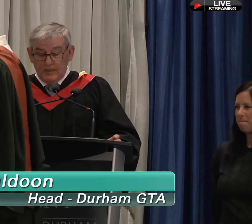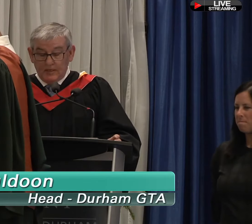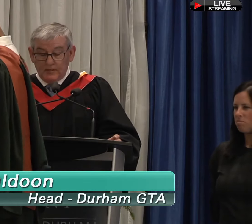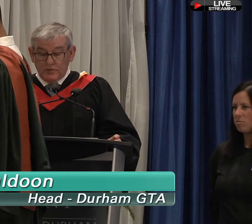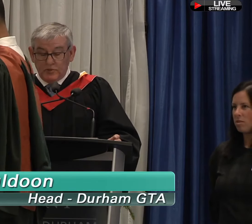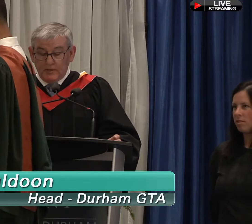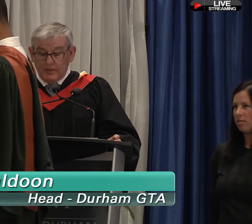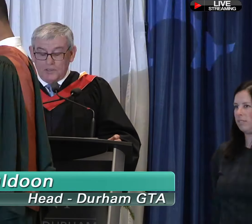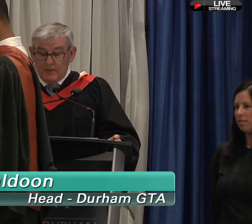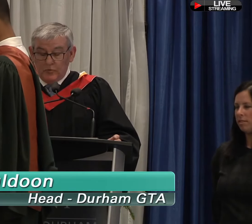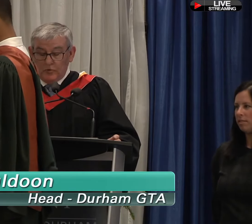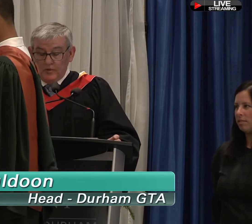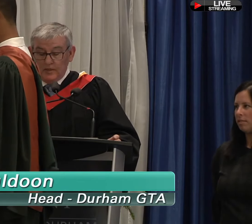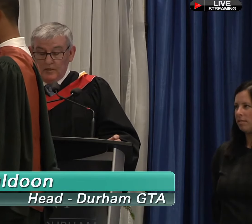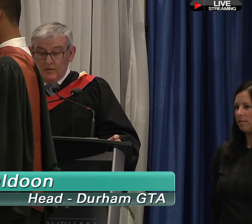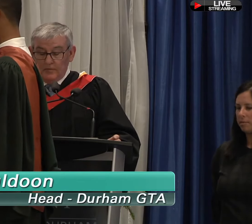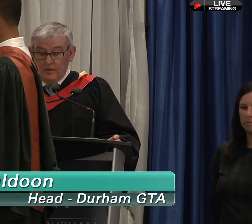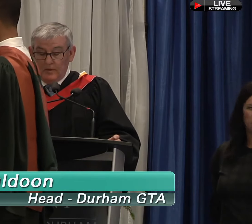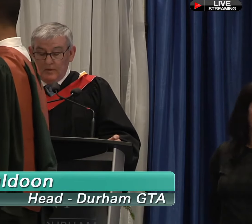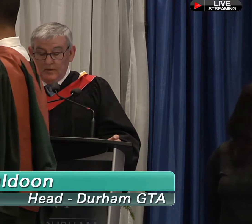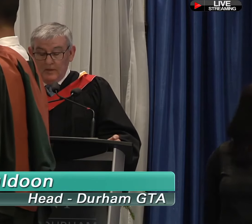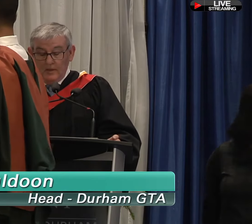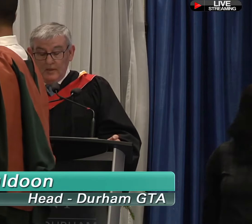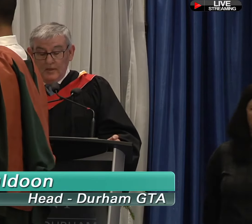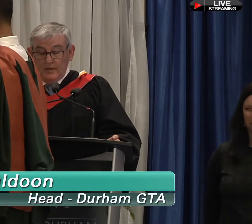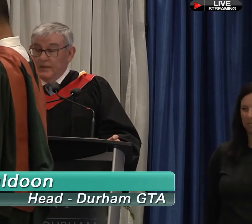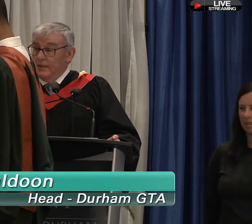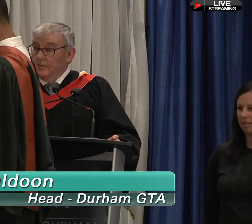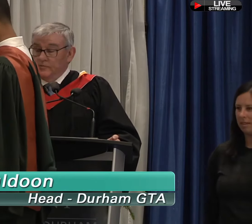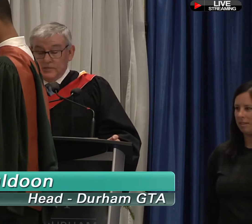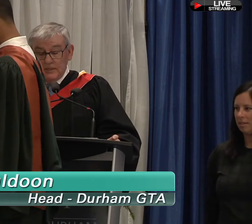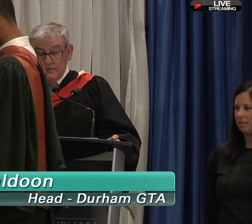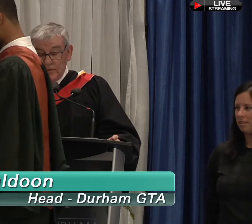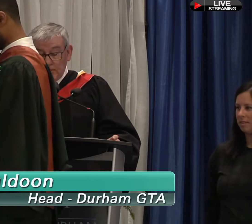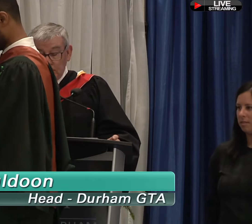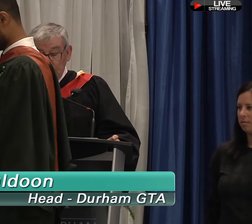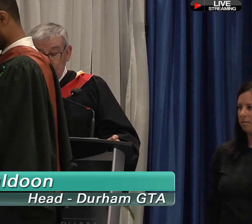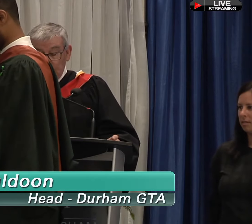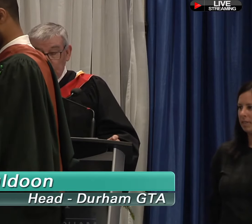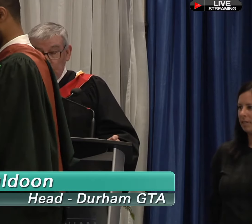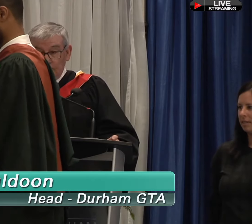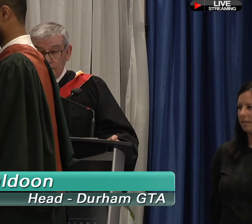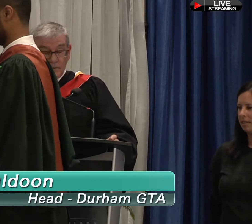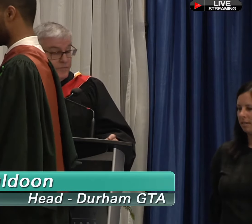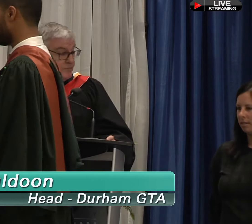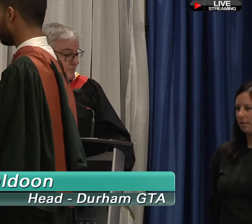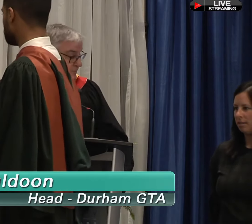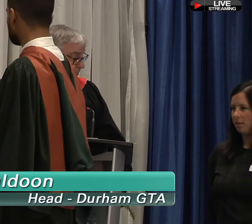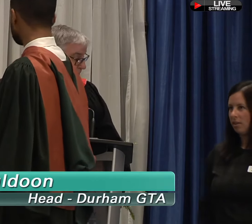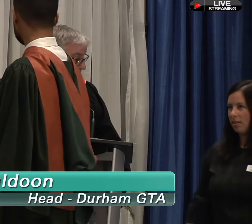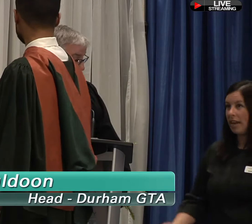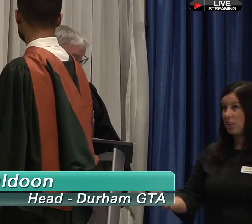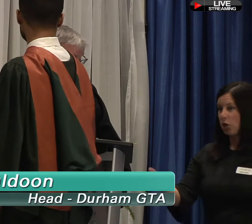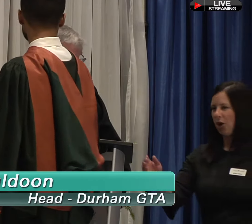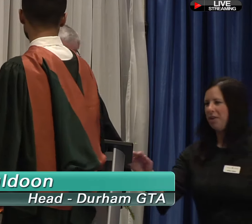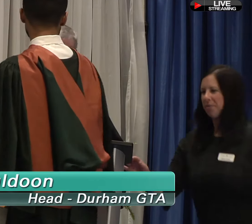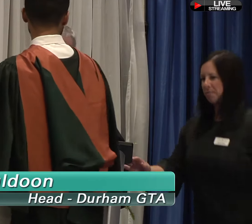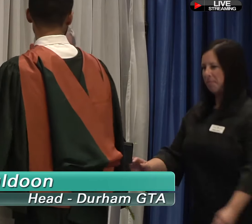the Senate has duly declared worthy of the honor, that they may receive the degree at your hands.